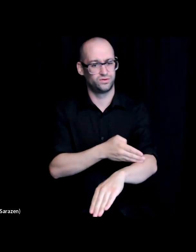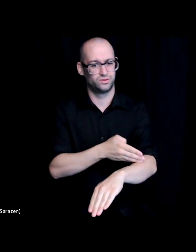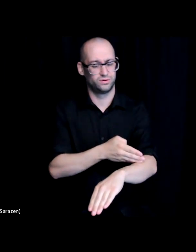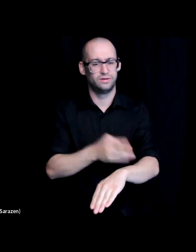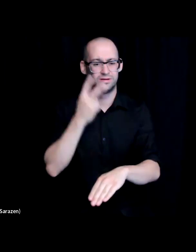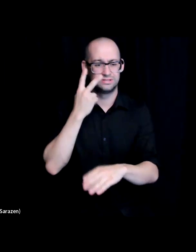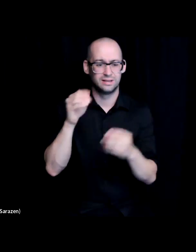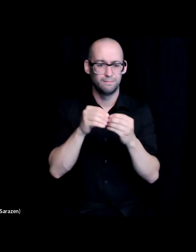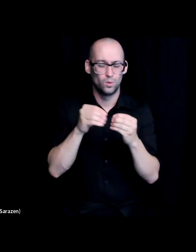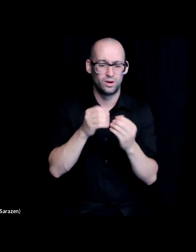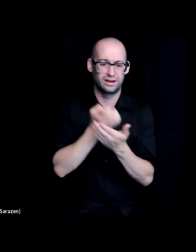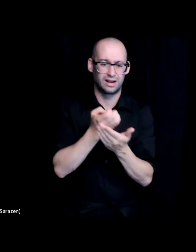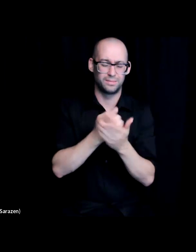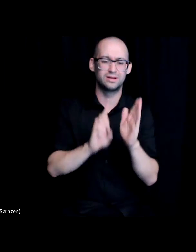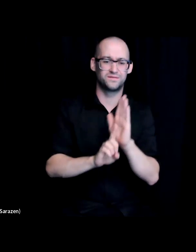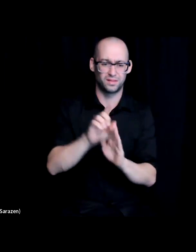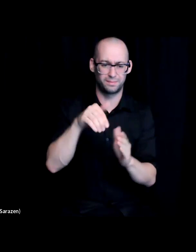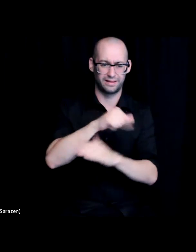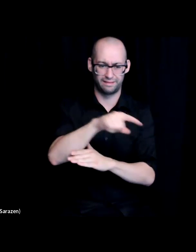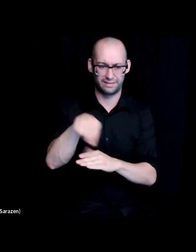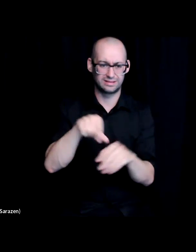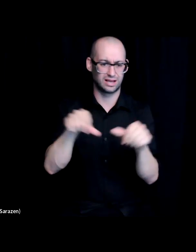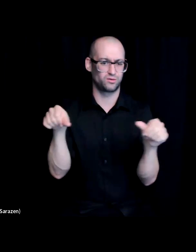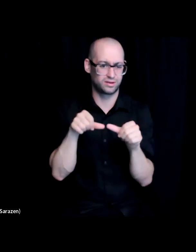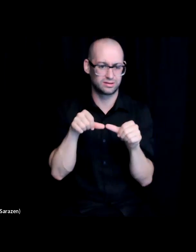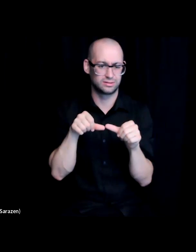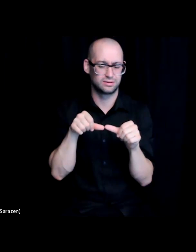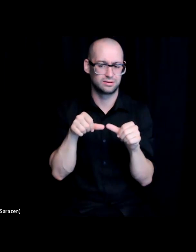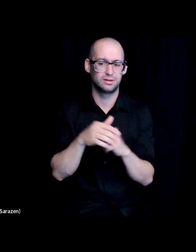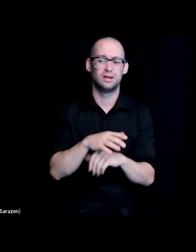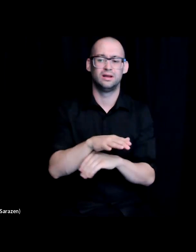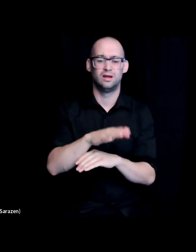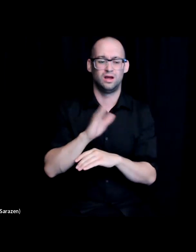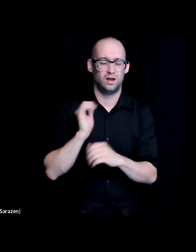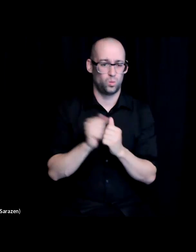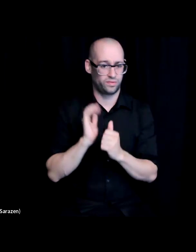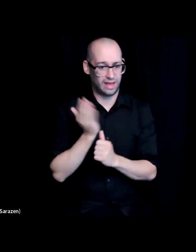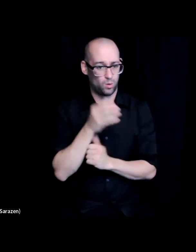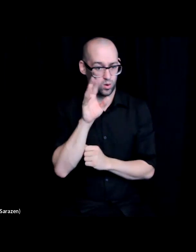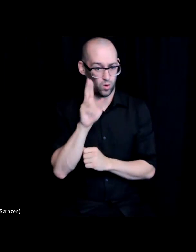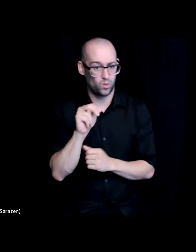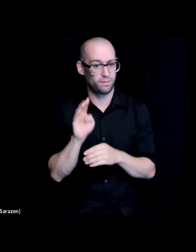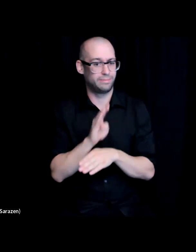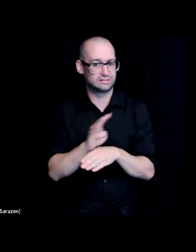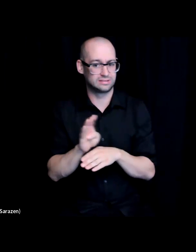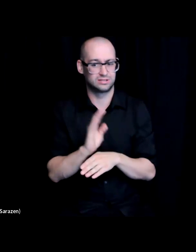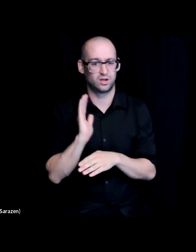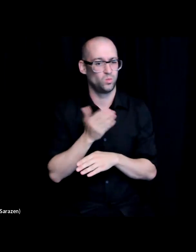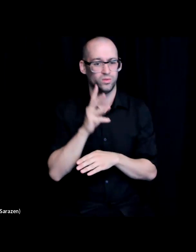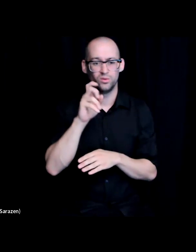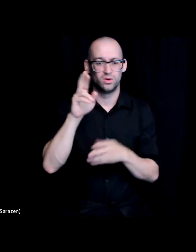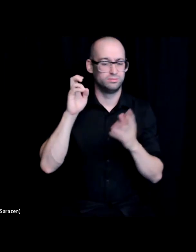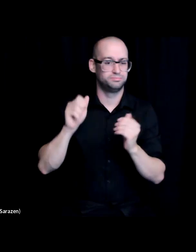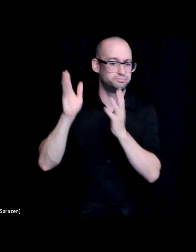more economic development in these regions. We know that with our own business, we were abandoned